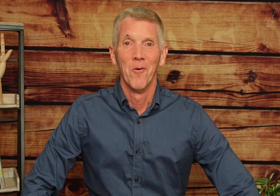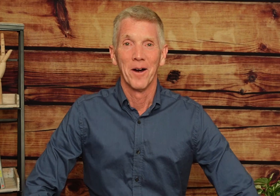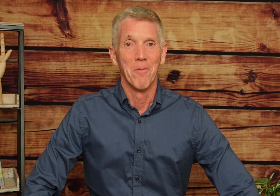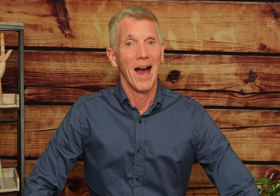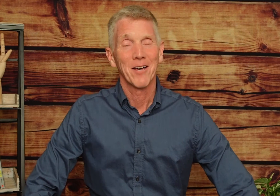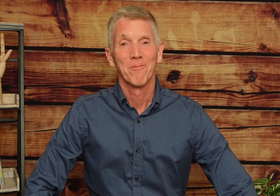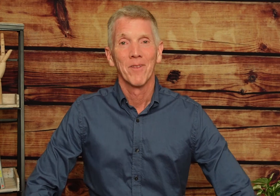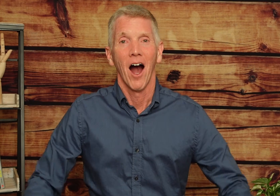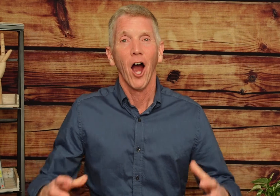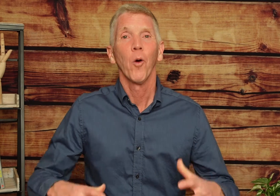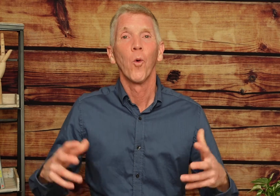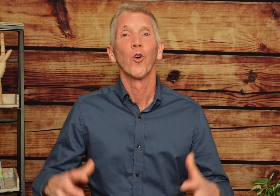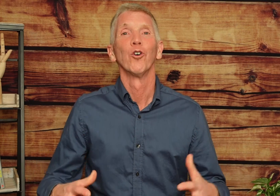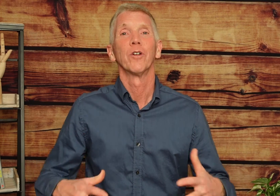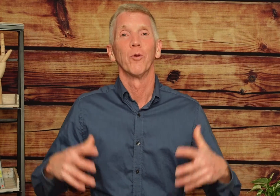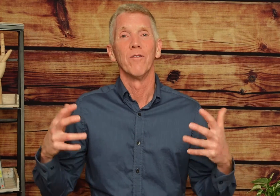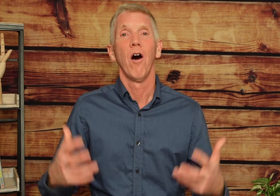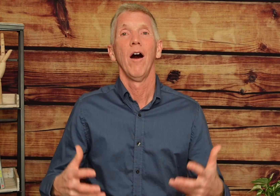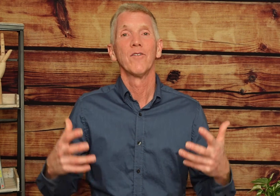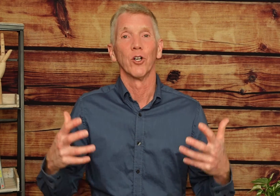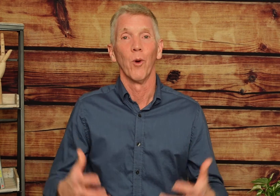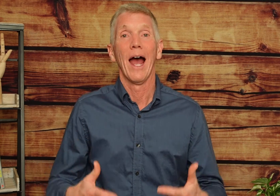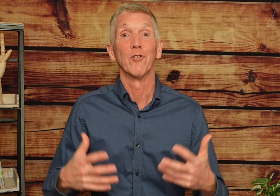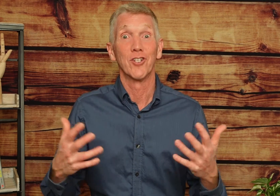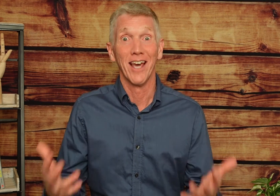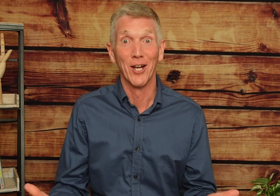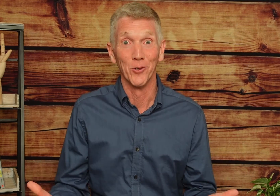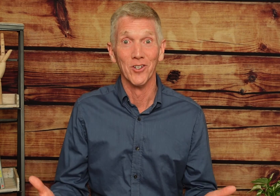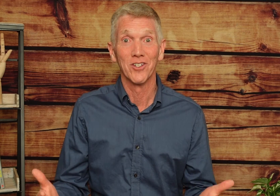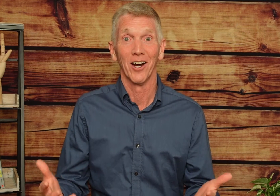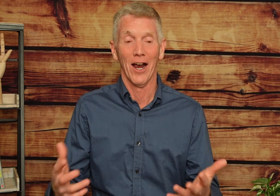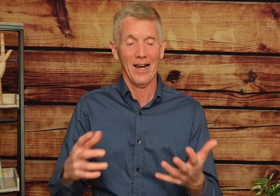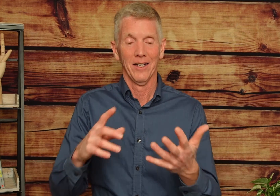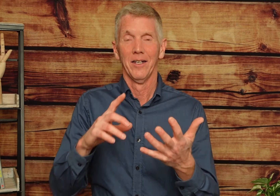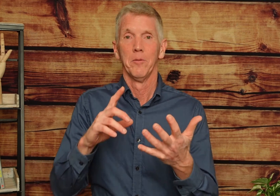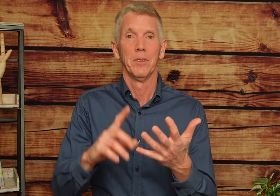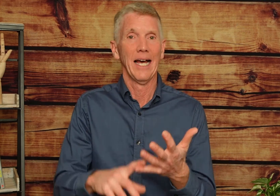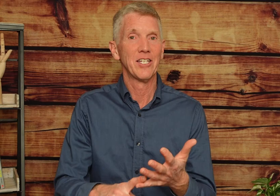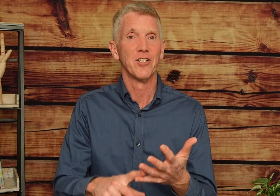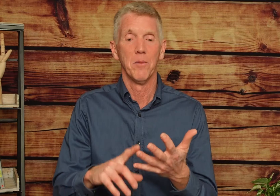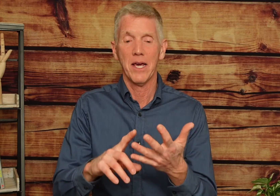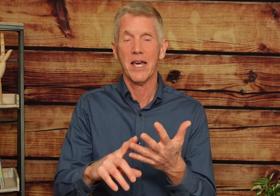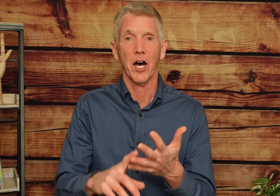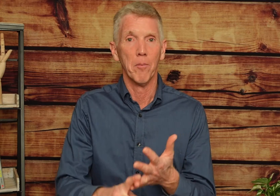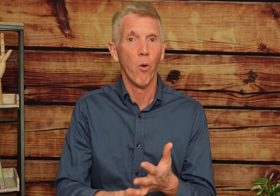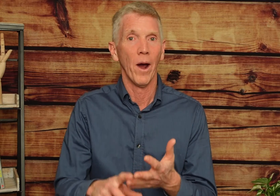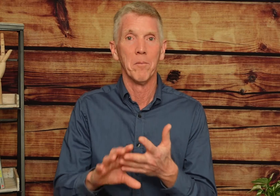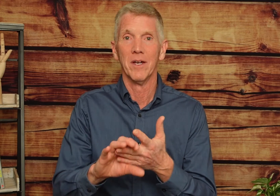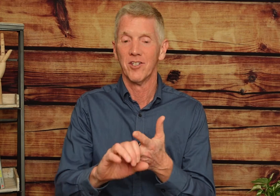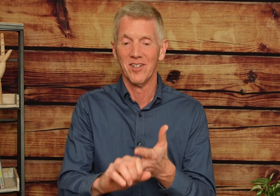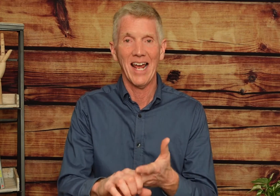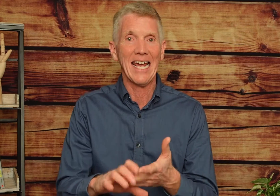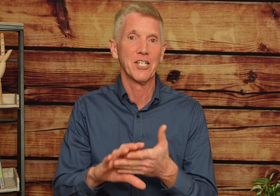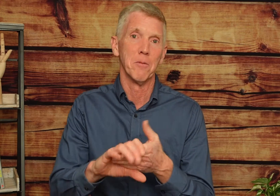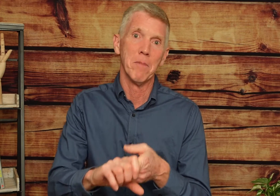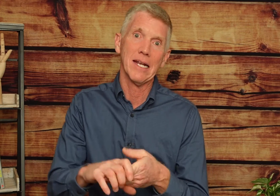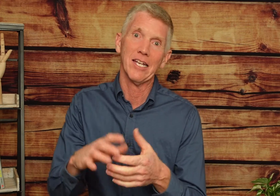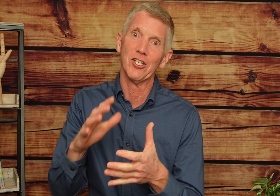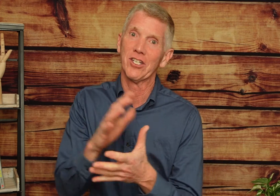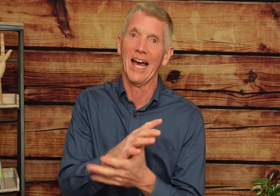Welcome back. Our world revolves around schedules, all right? Places to be, appointments, dates, meetings, schedules,